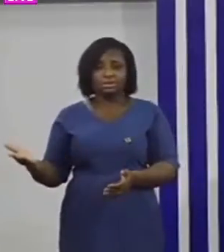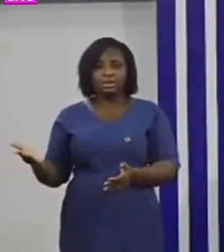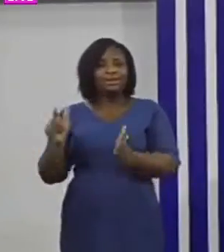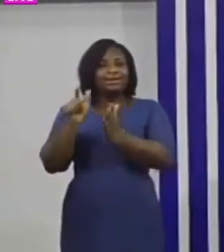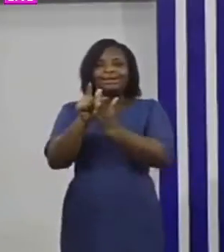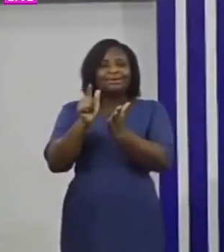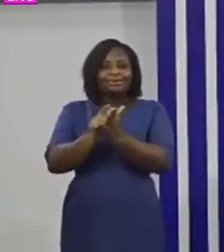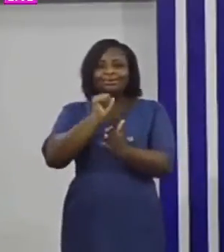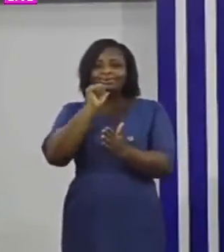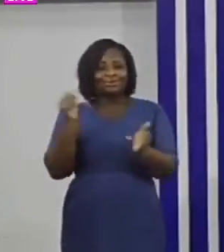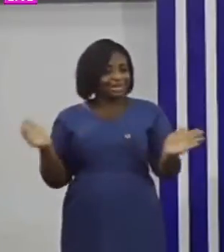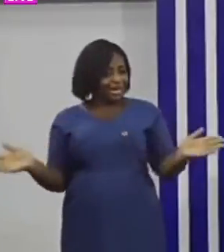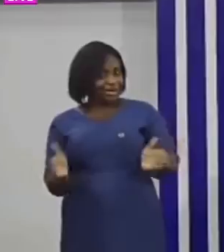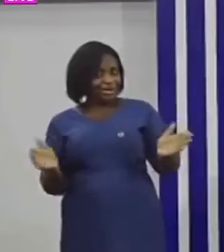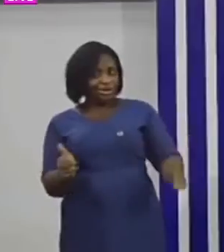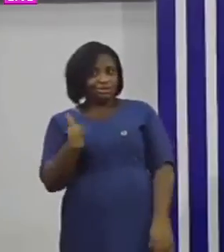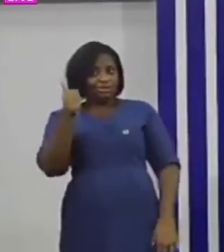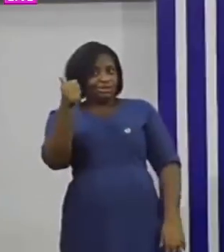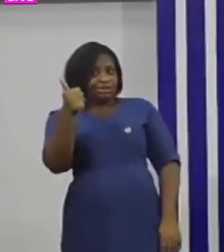does not encourage self-help.